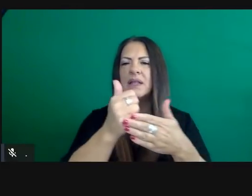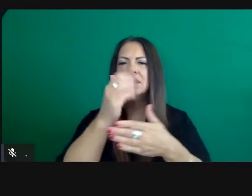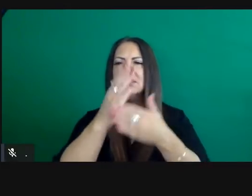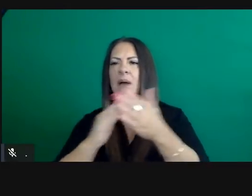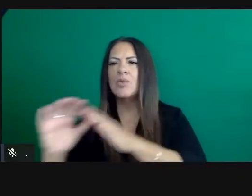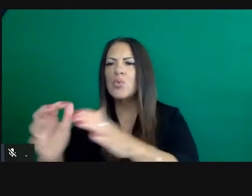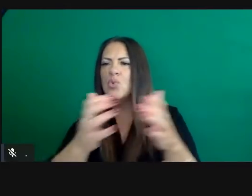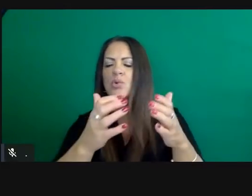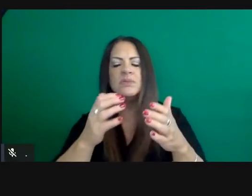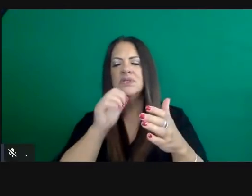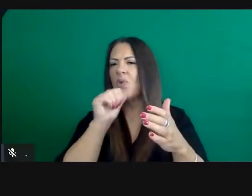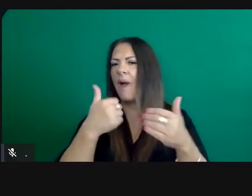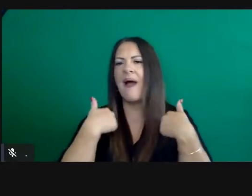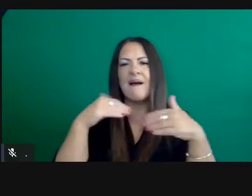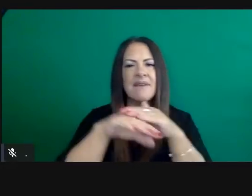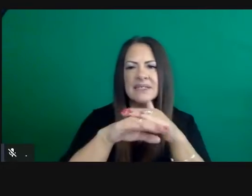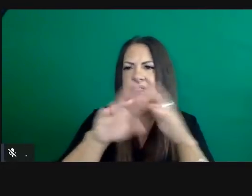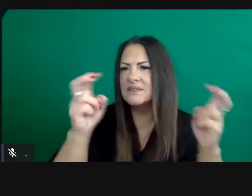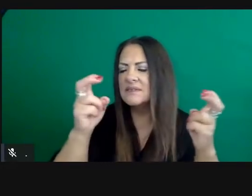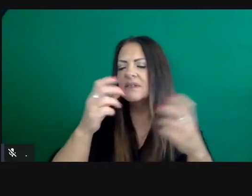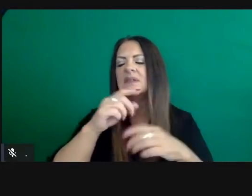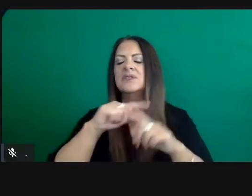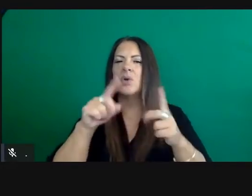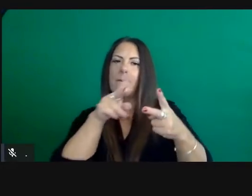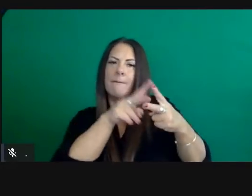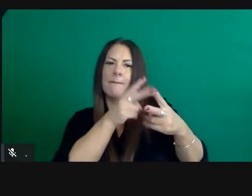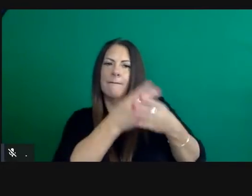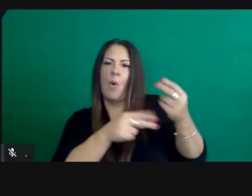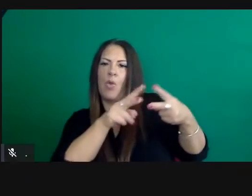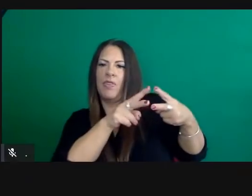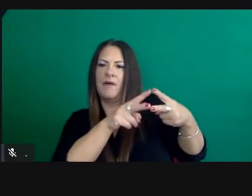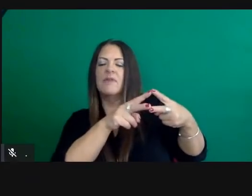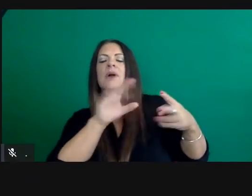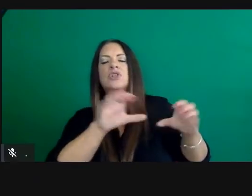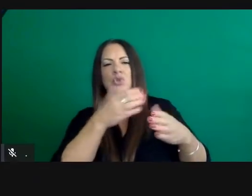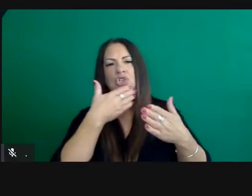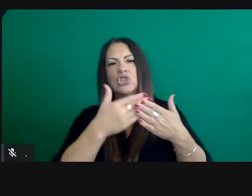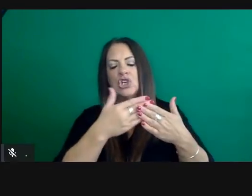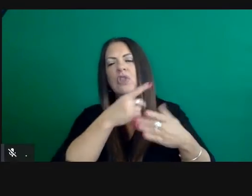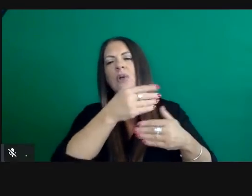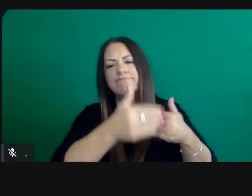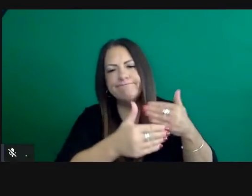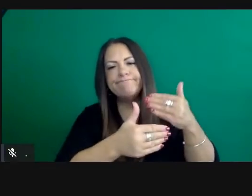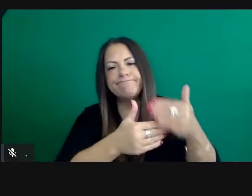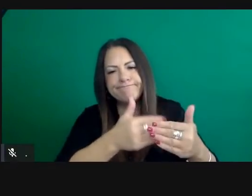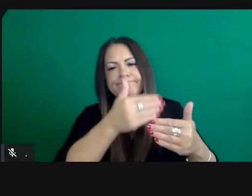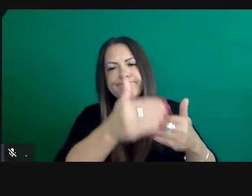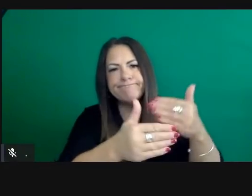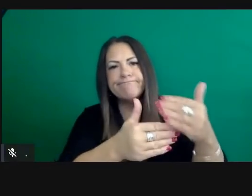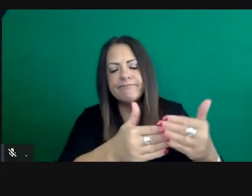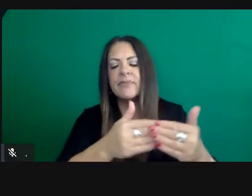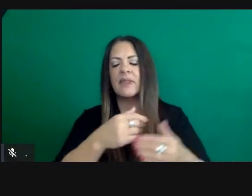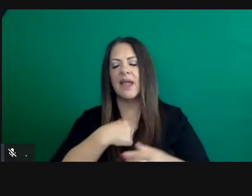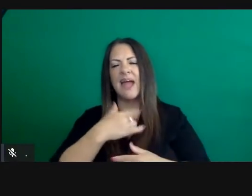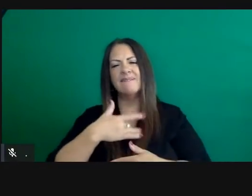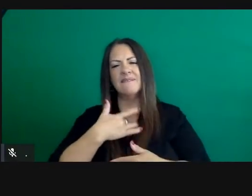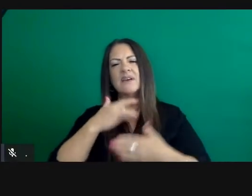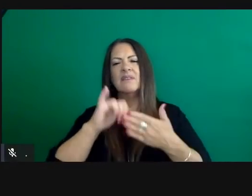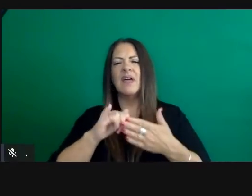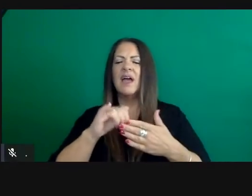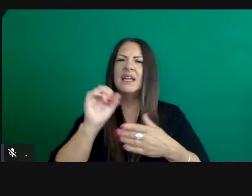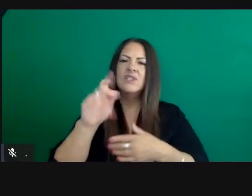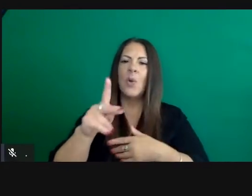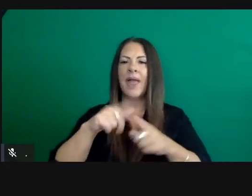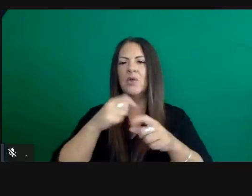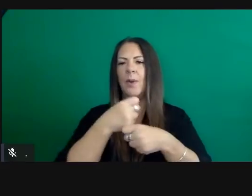virus. So I look forward to those two counties continuing their progress and moving forward. I think that it's fair to make some comparisons